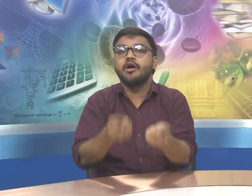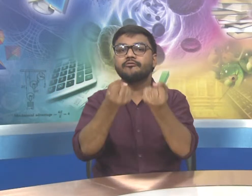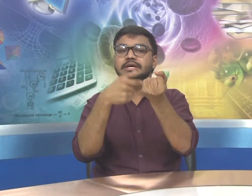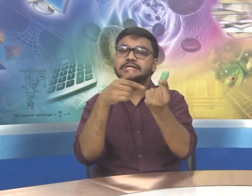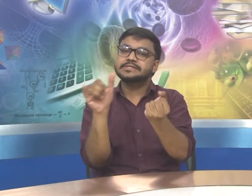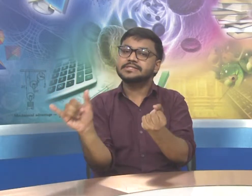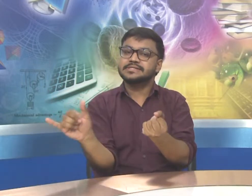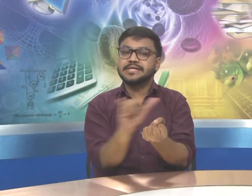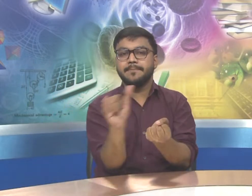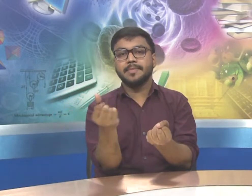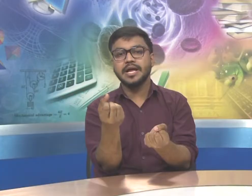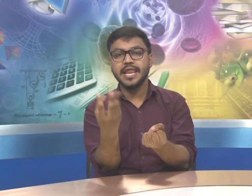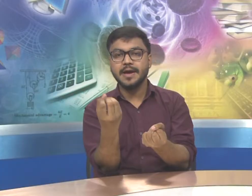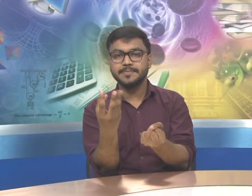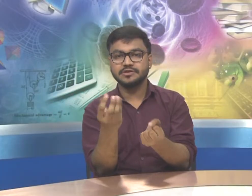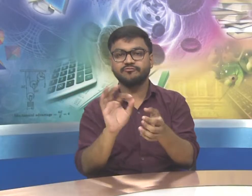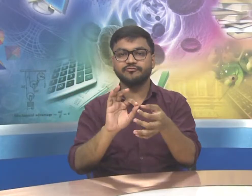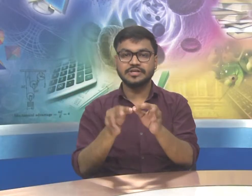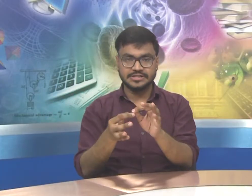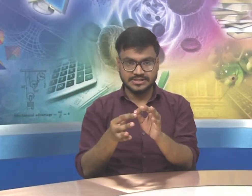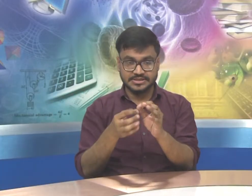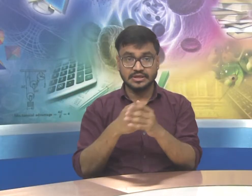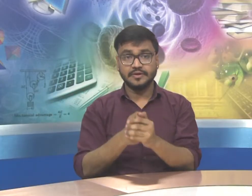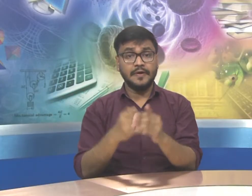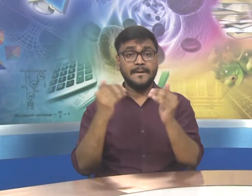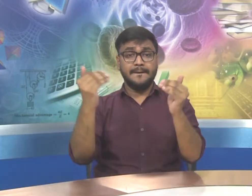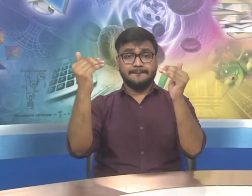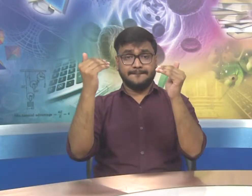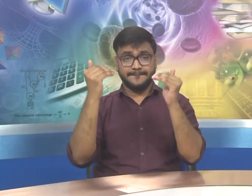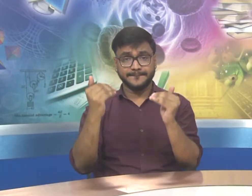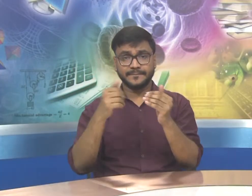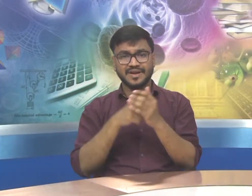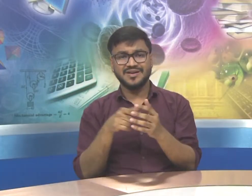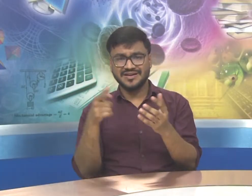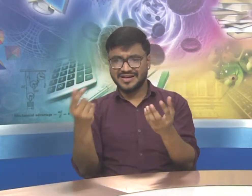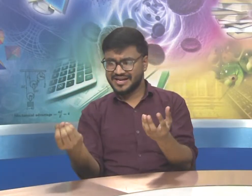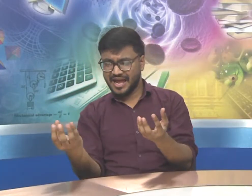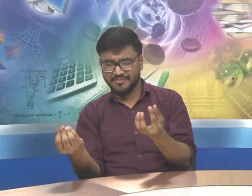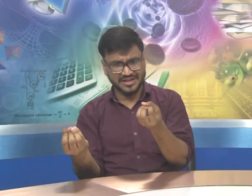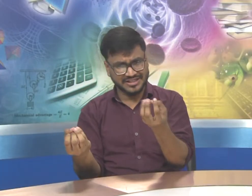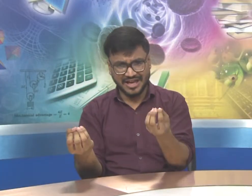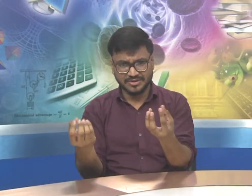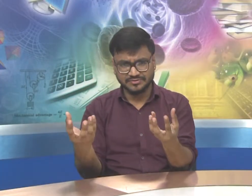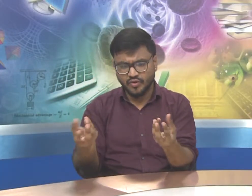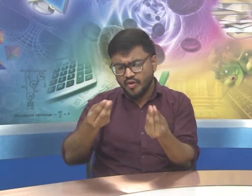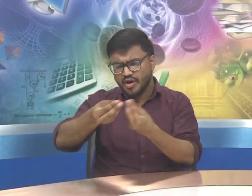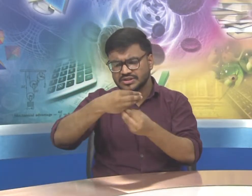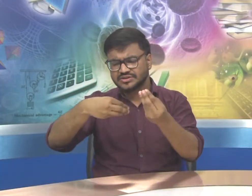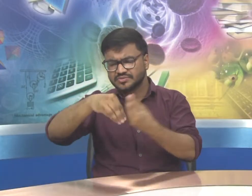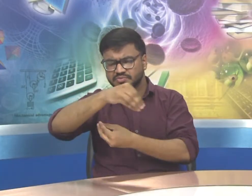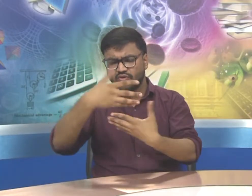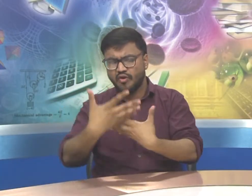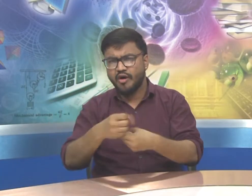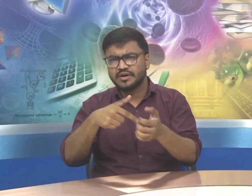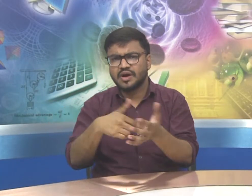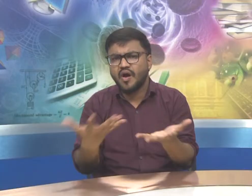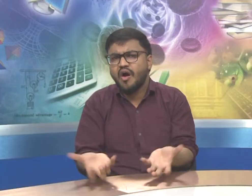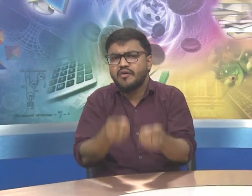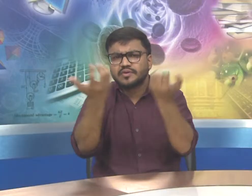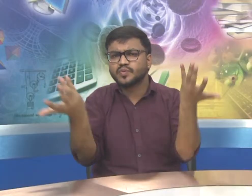This is called the law of definite proportion, or